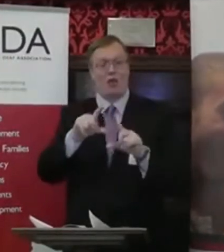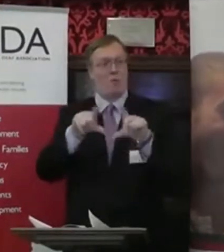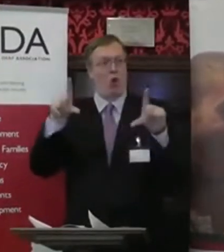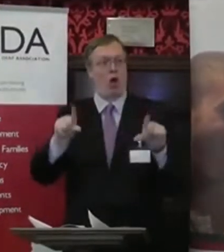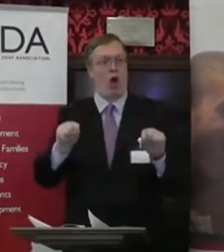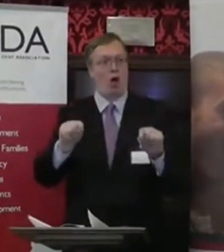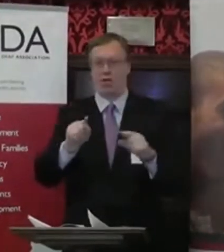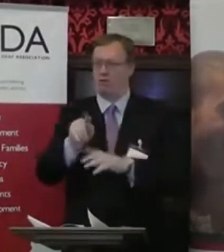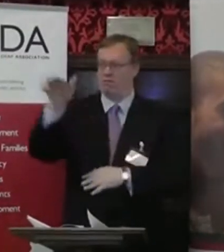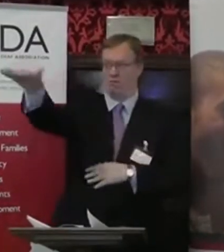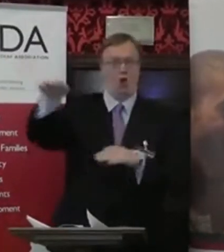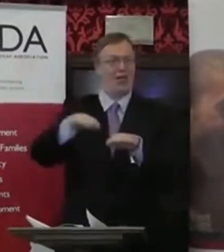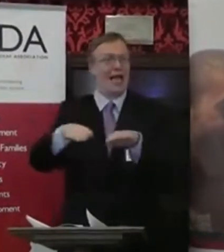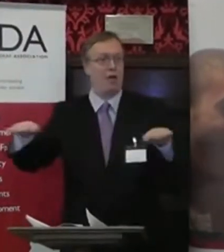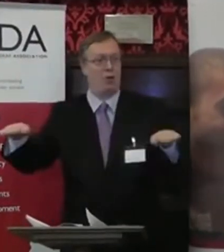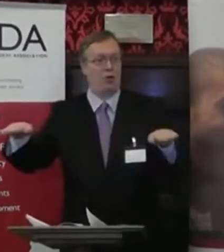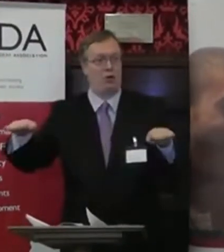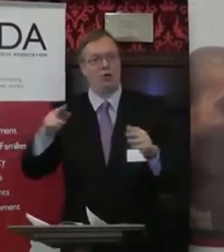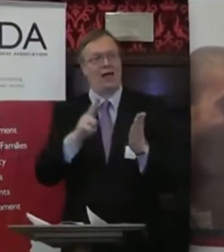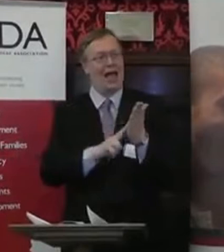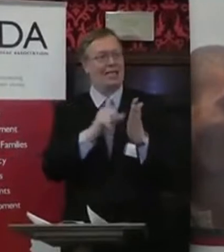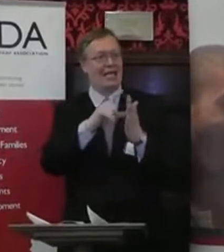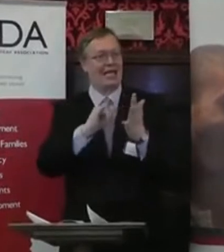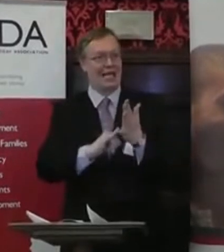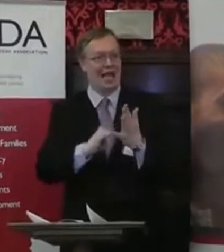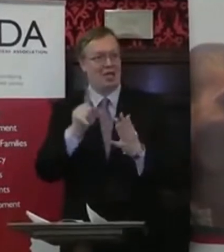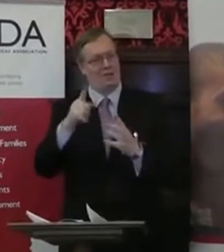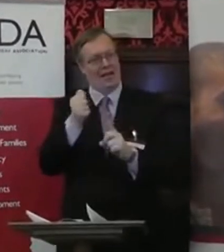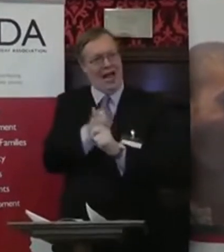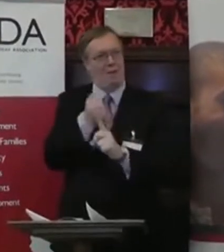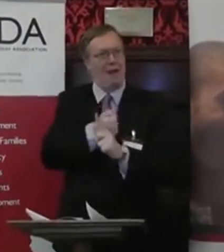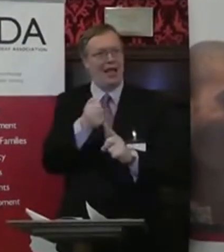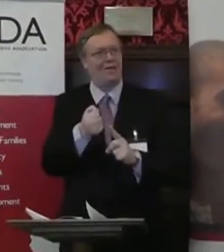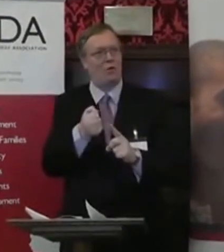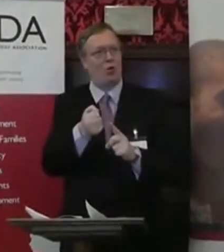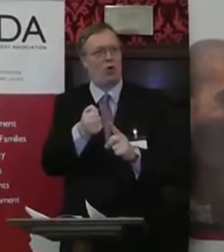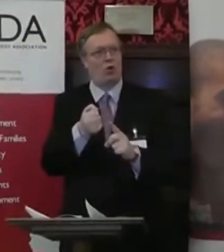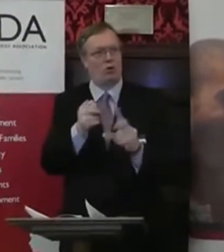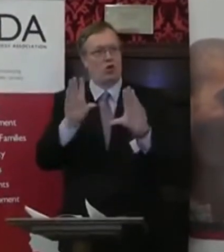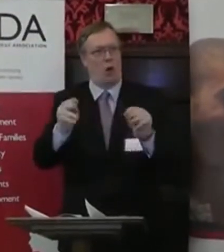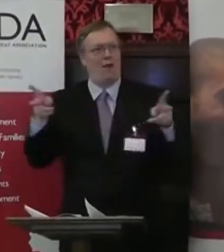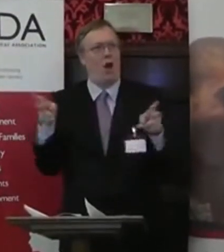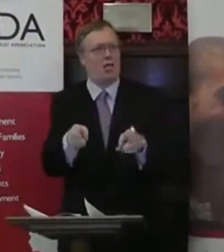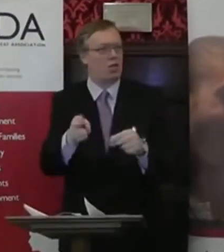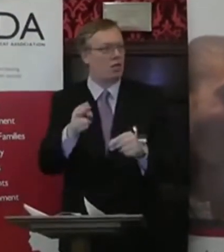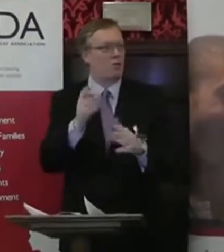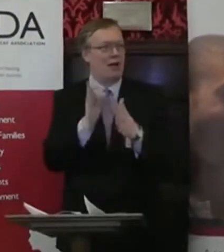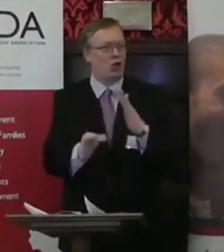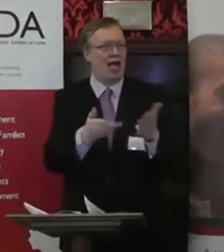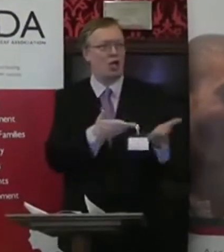You will see postcards on the tables here about the NDCS's campaign against the cuts